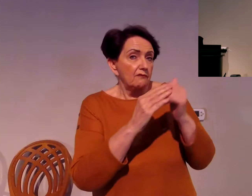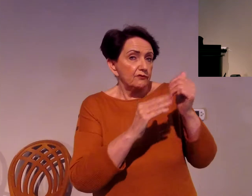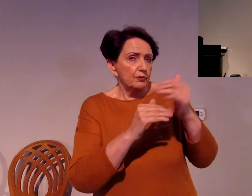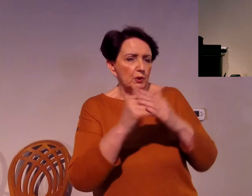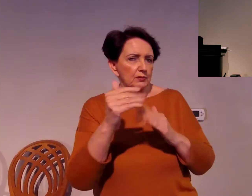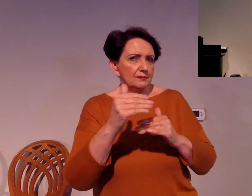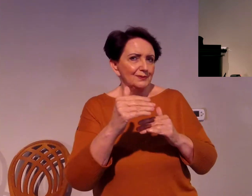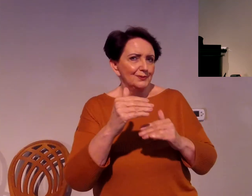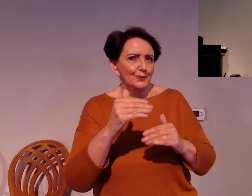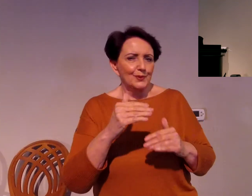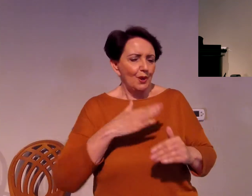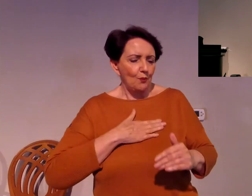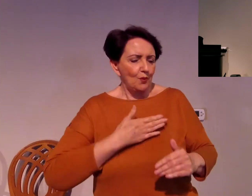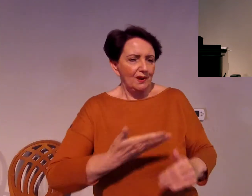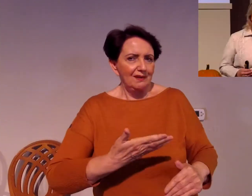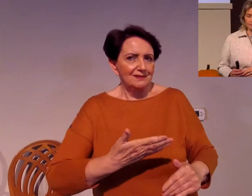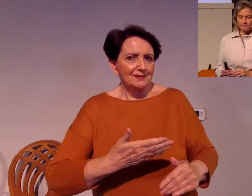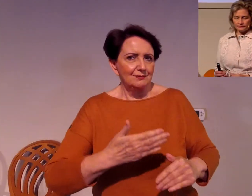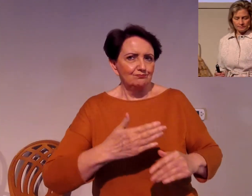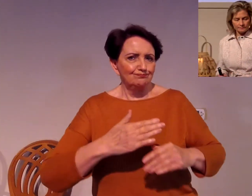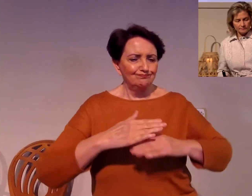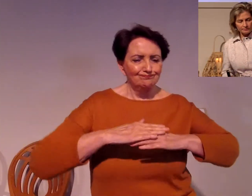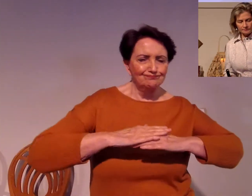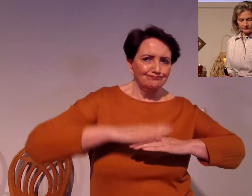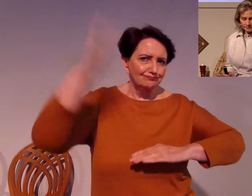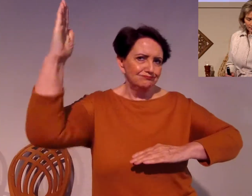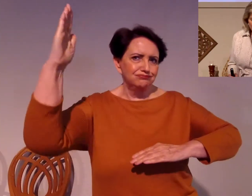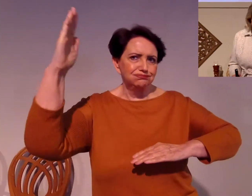not willing to go and break through that upper limit.